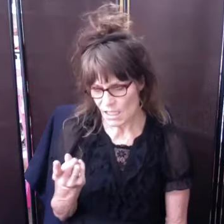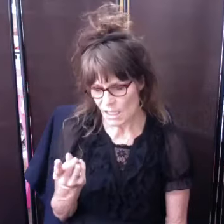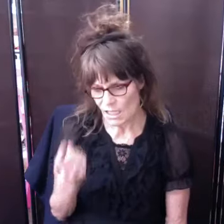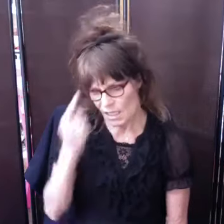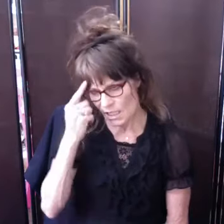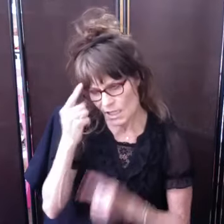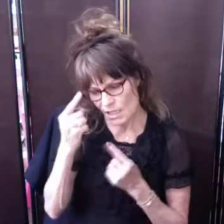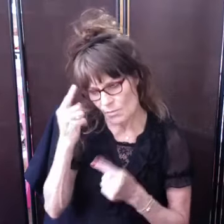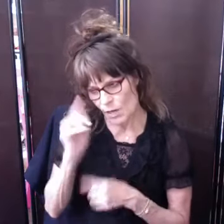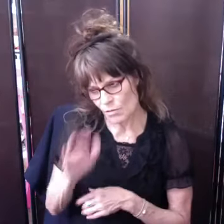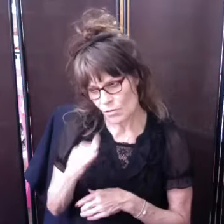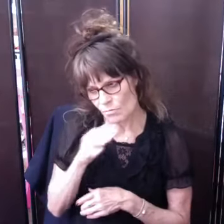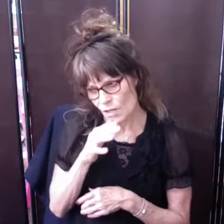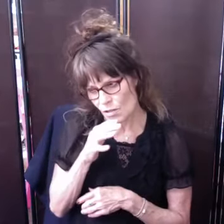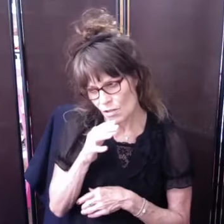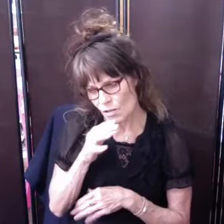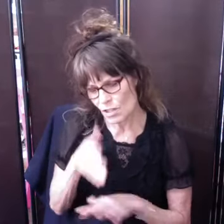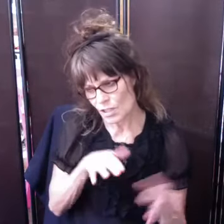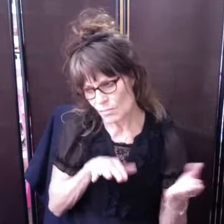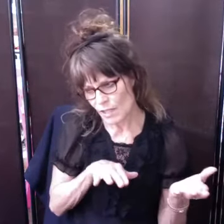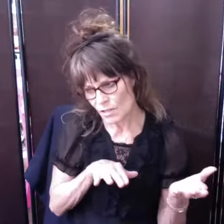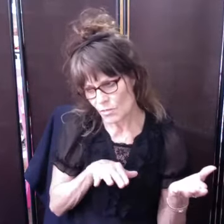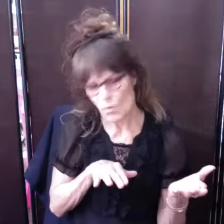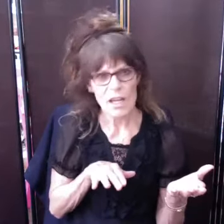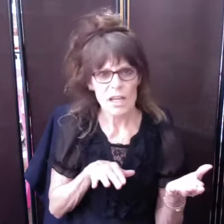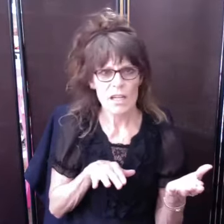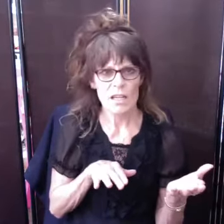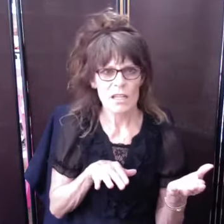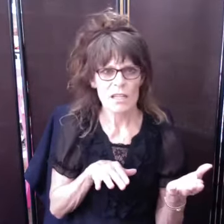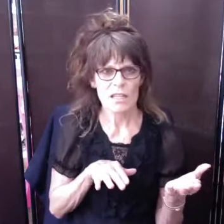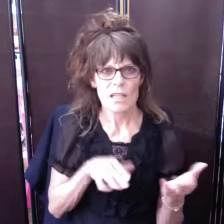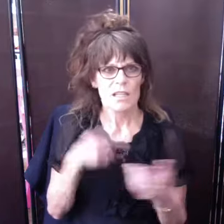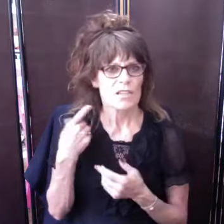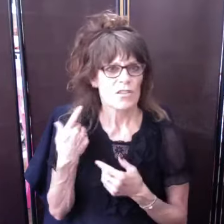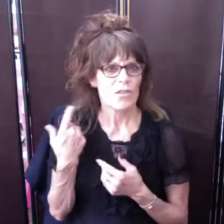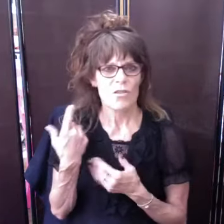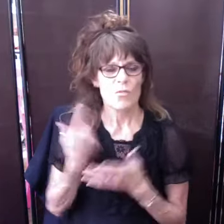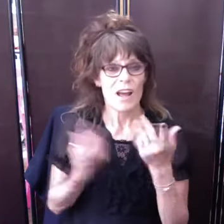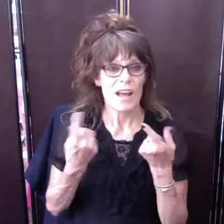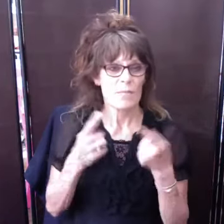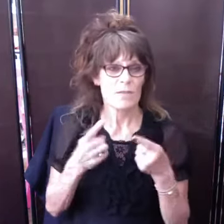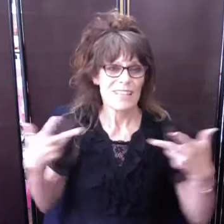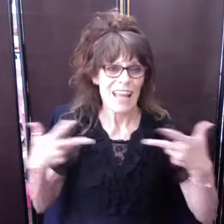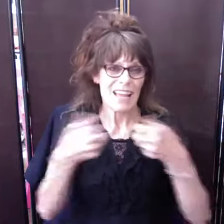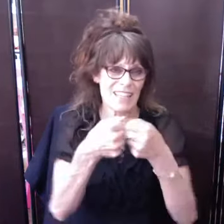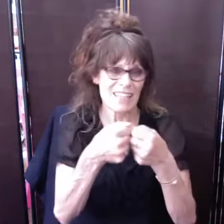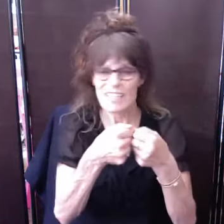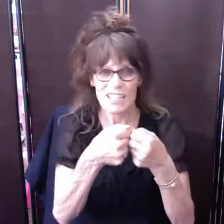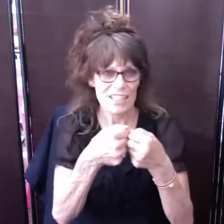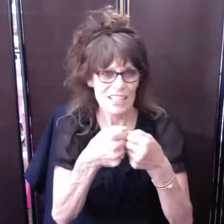that she had passed away. Something or somebody had run her off the road right after she'd left me at the Lafayette airport. She didn't survive.